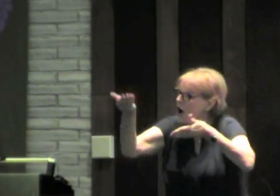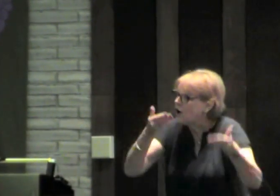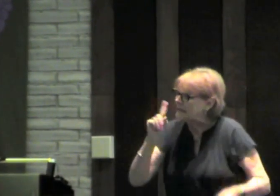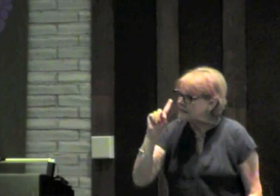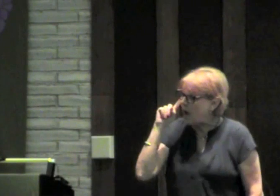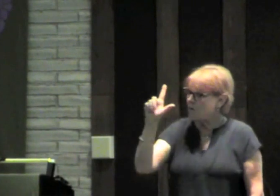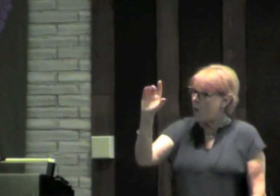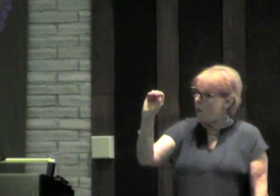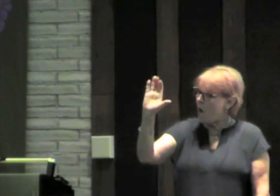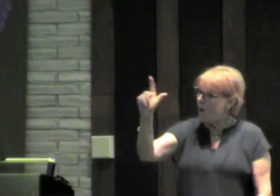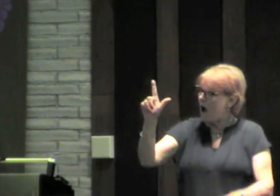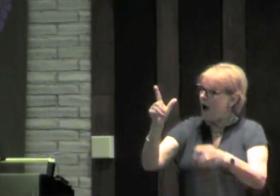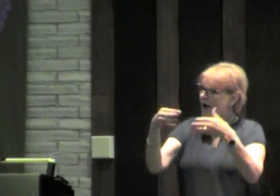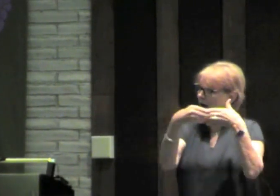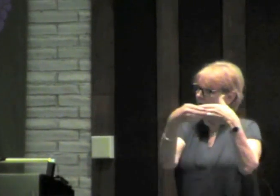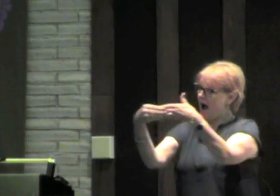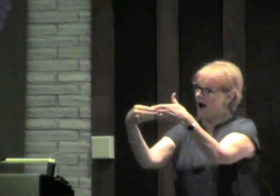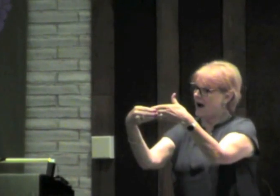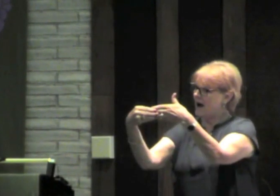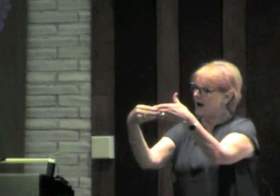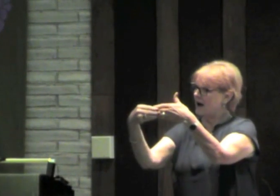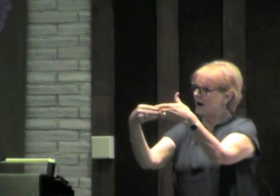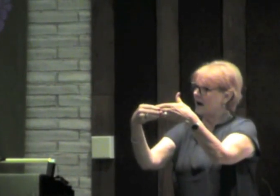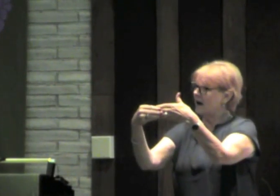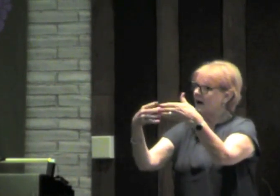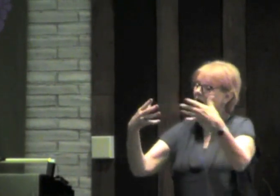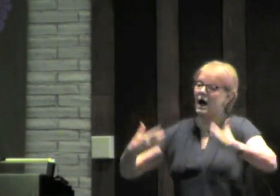of money. We hired deaf local guides,